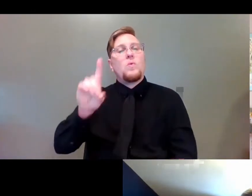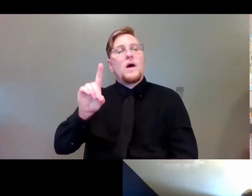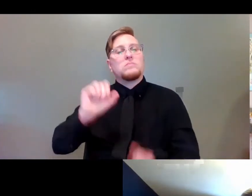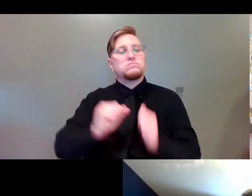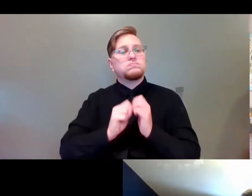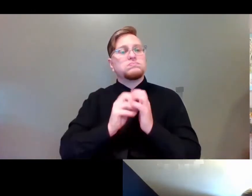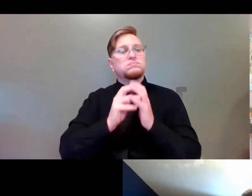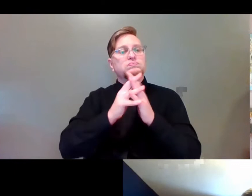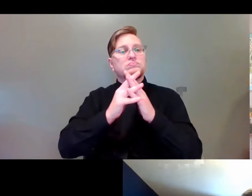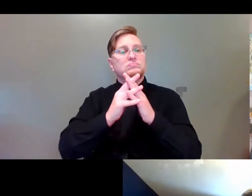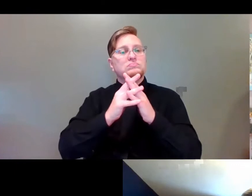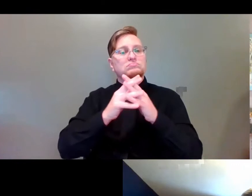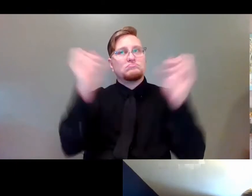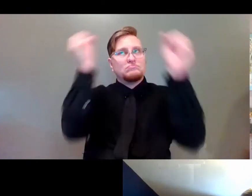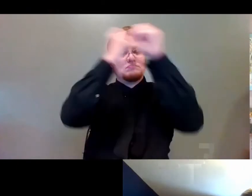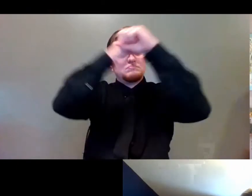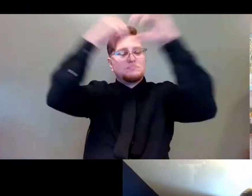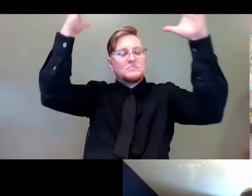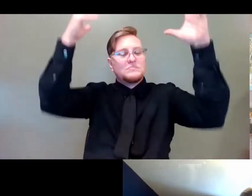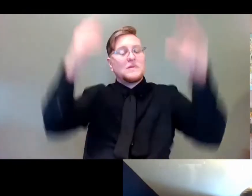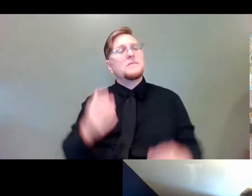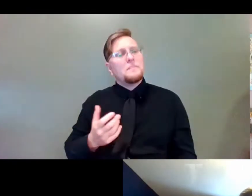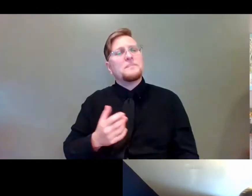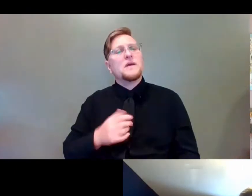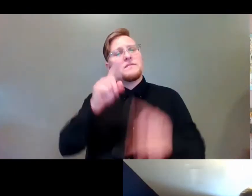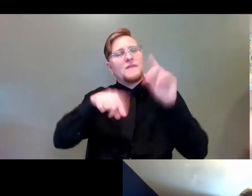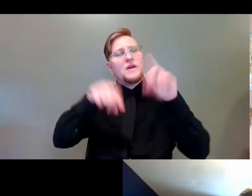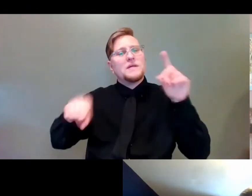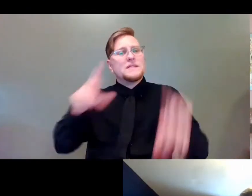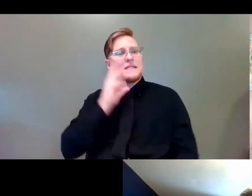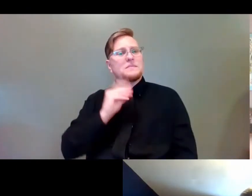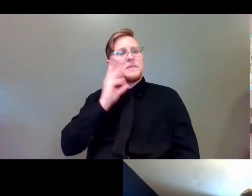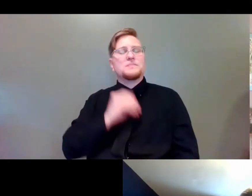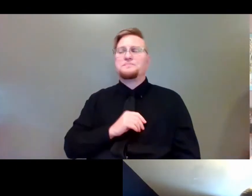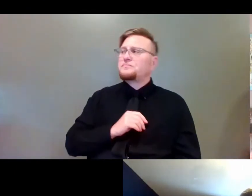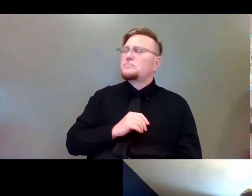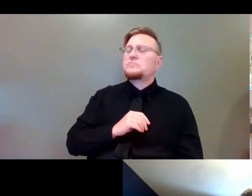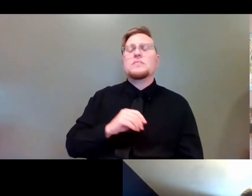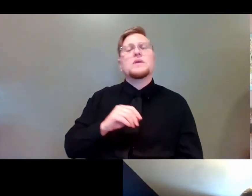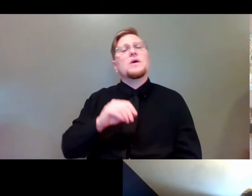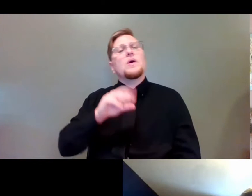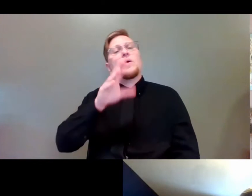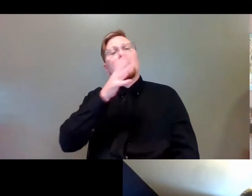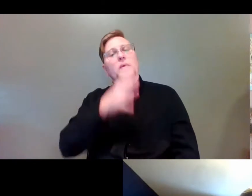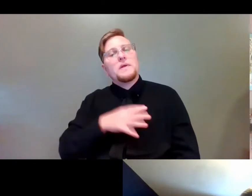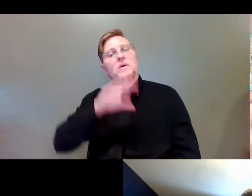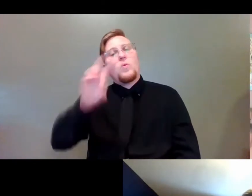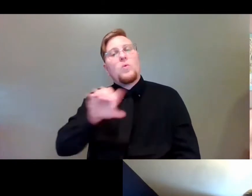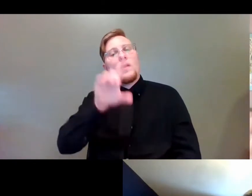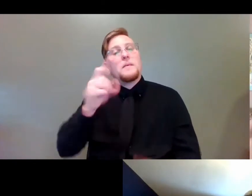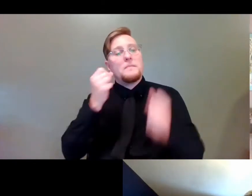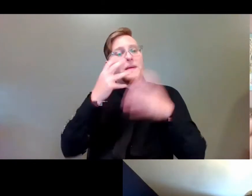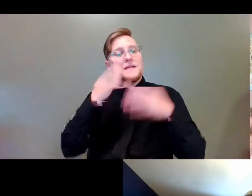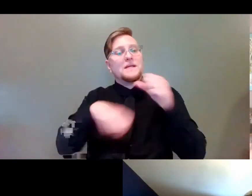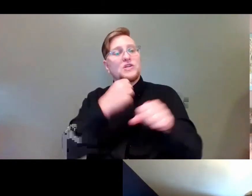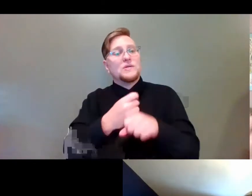types of different experiences. You know, when I think, you know, hearing the WILD women from so many years, like when we ask, like,